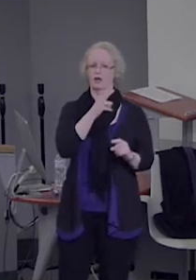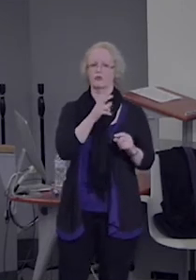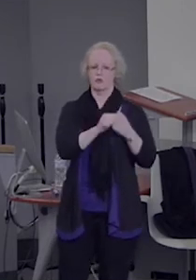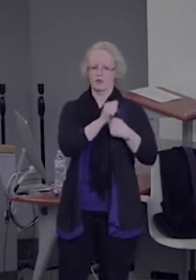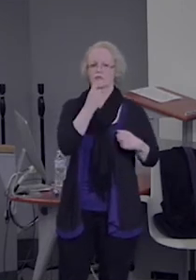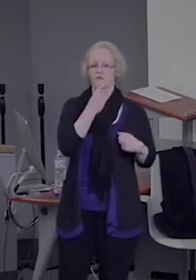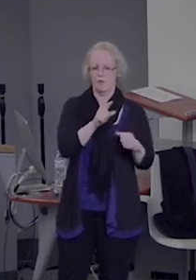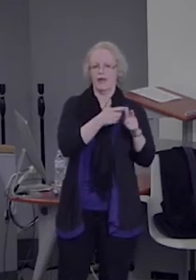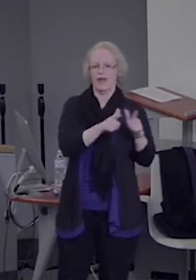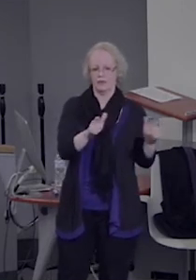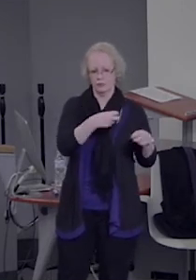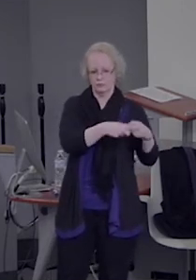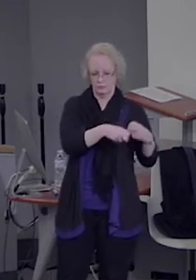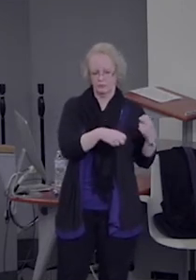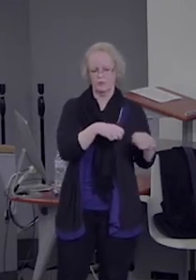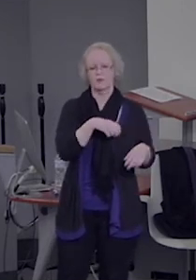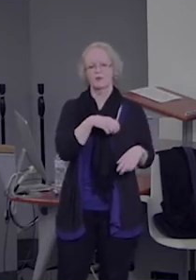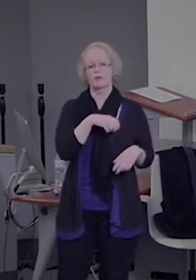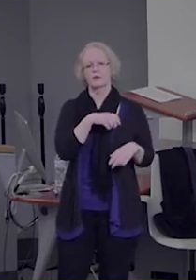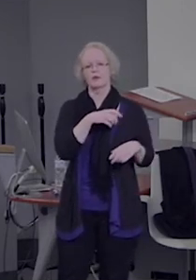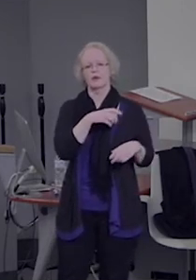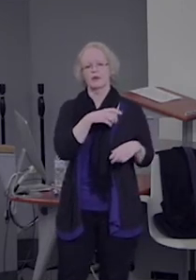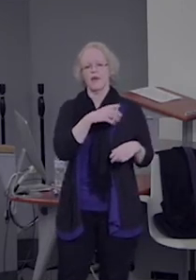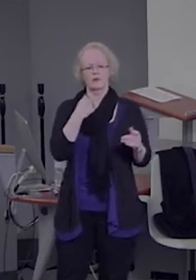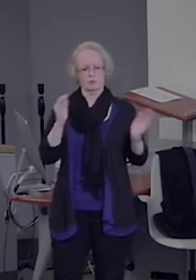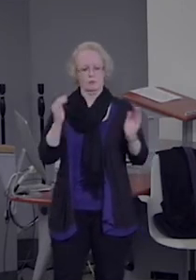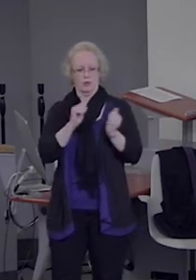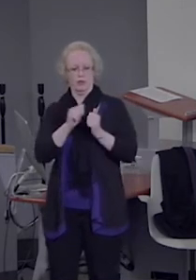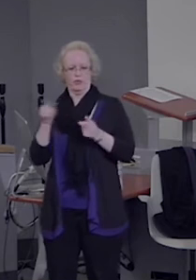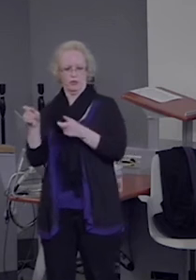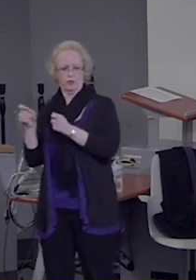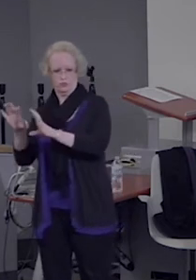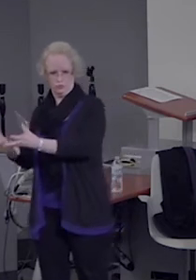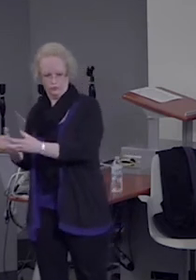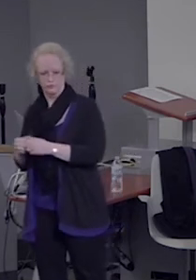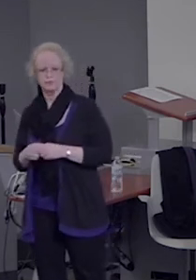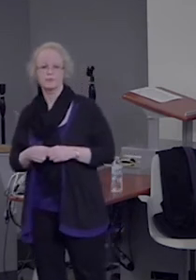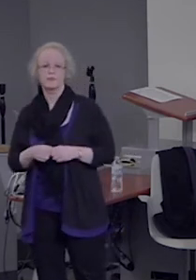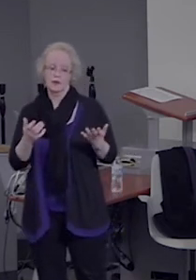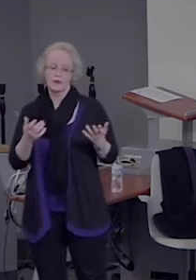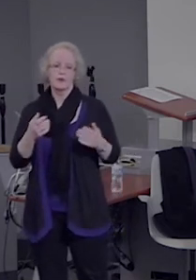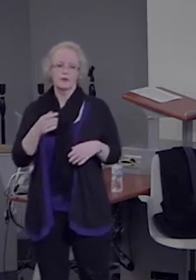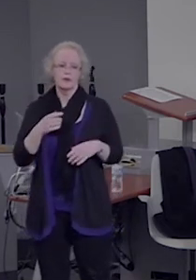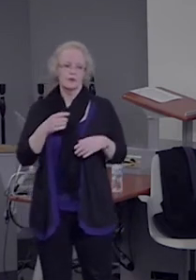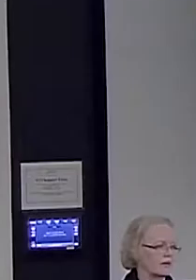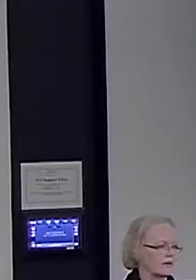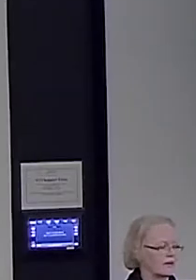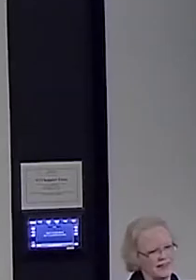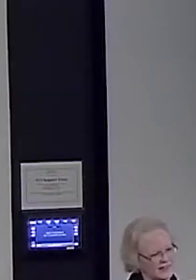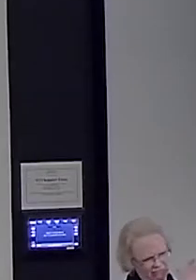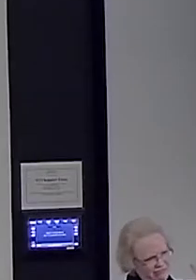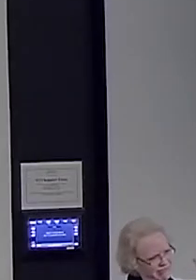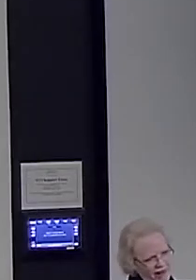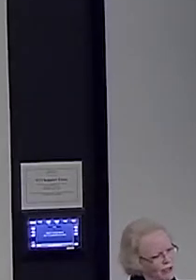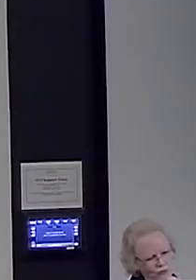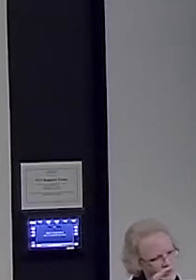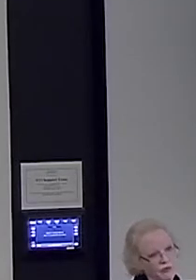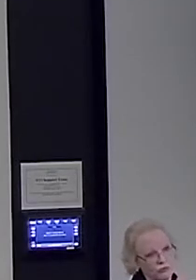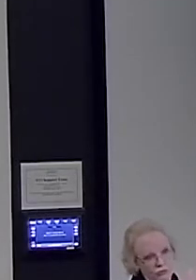learning impairments and their controls and we used this is a lot you don't really need to read all that